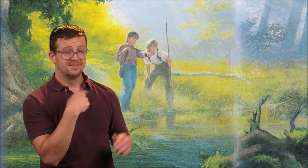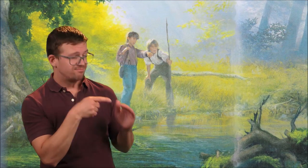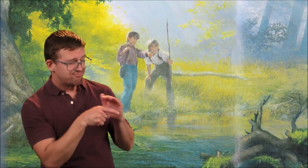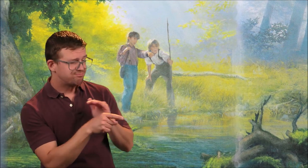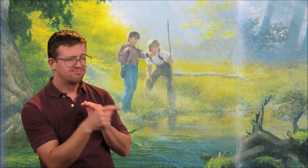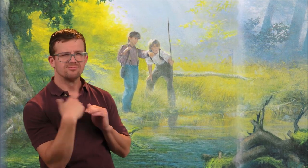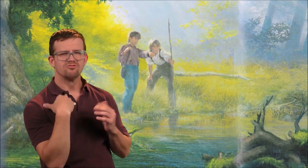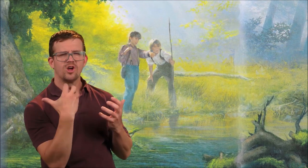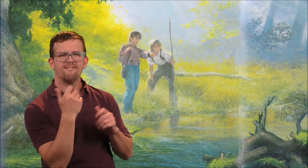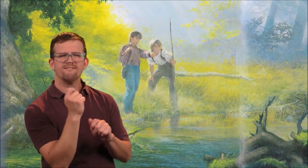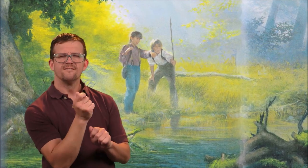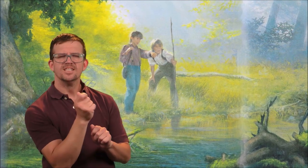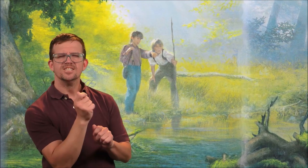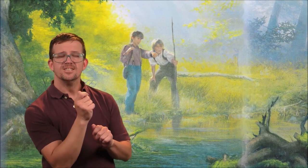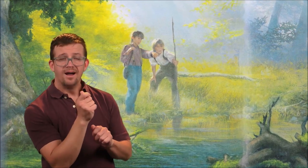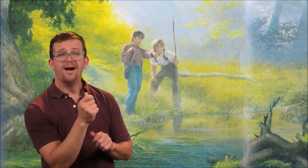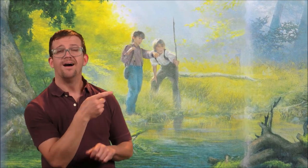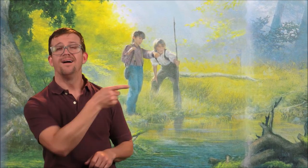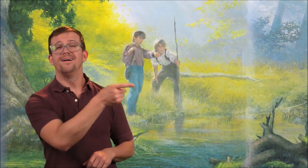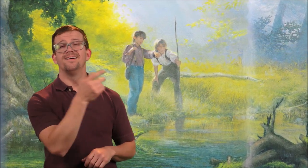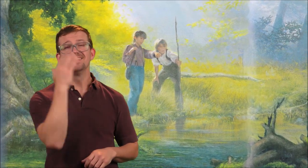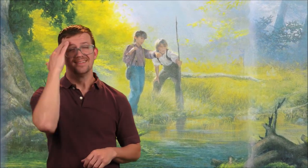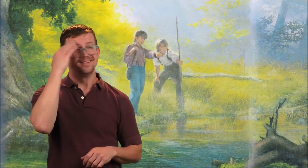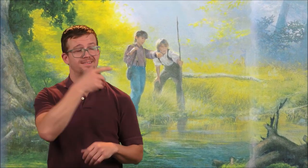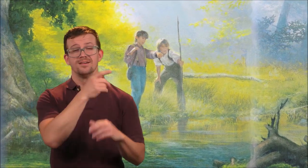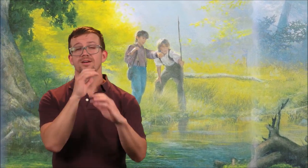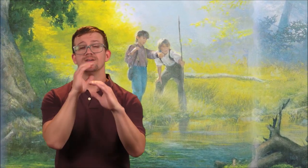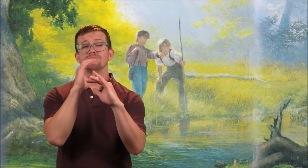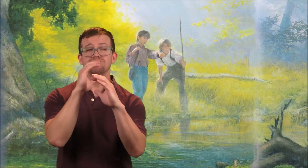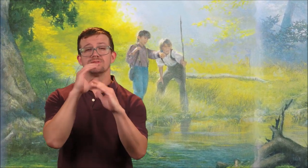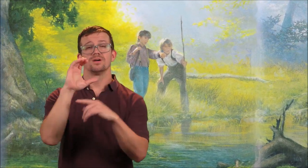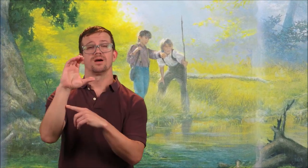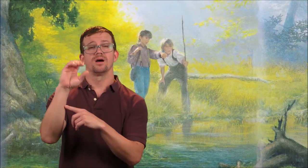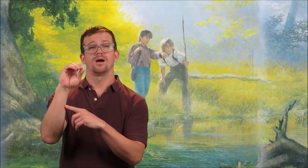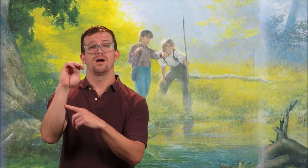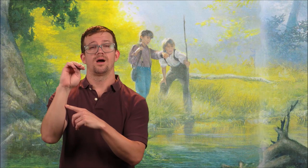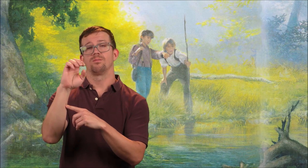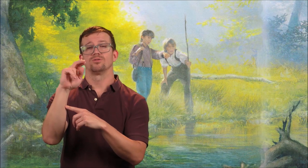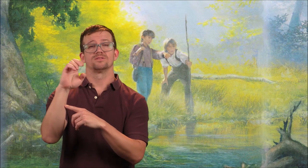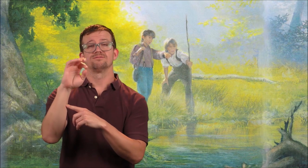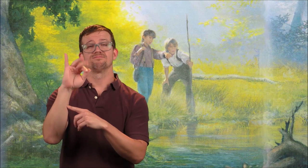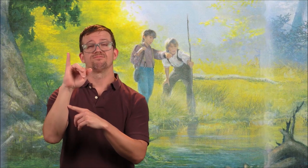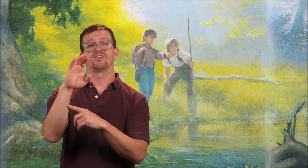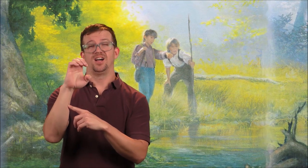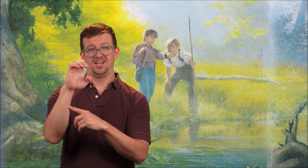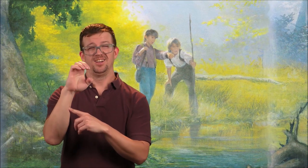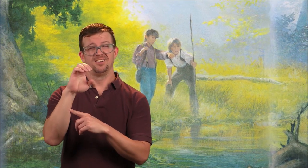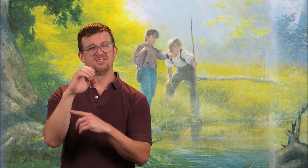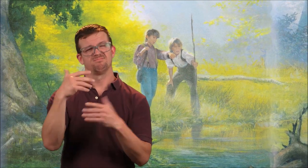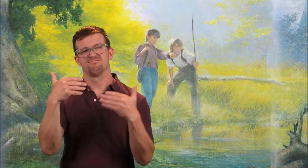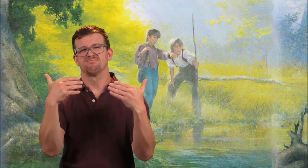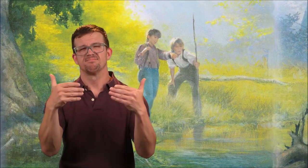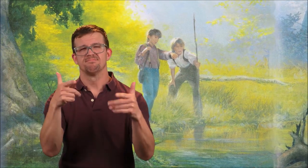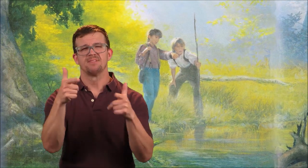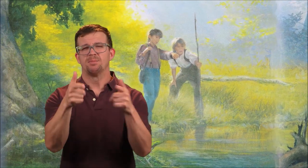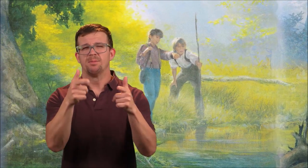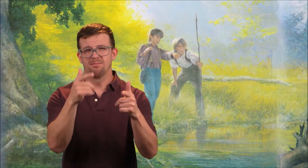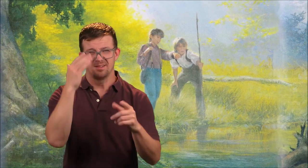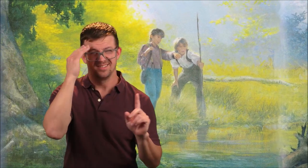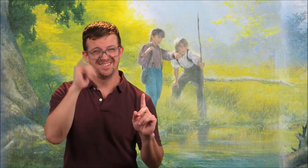But Orlee wasn't silent for long. I was sneaking in a little fishing, he teased, and you